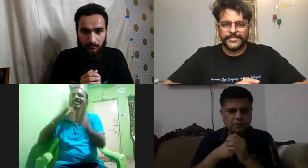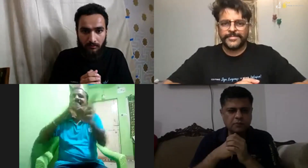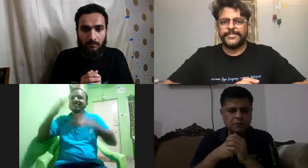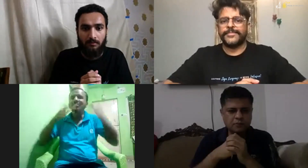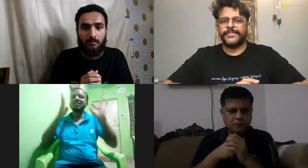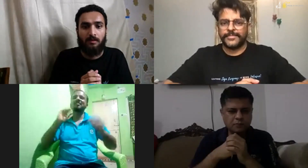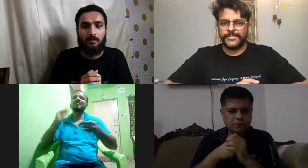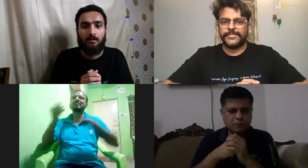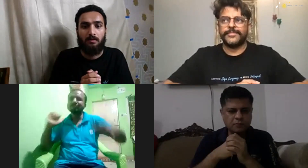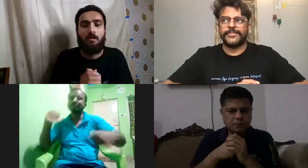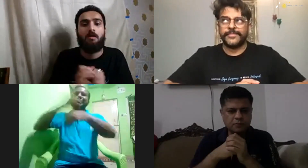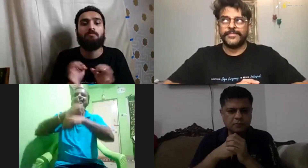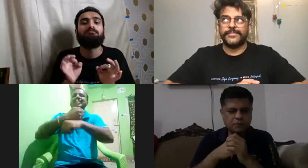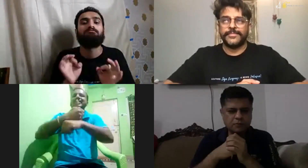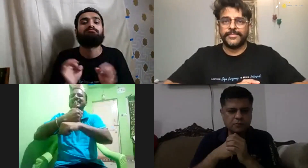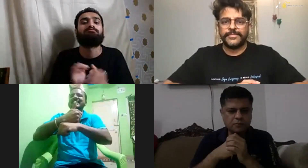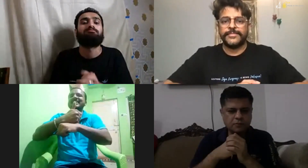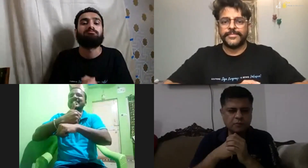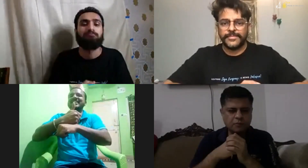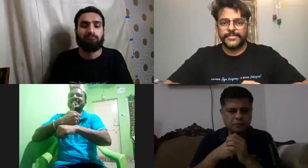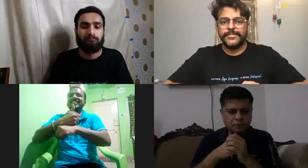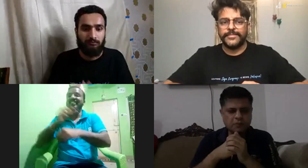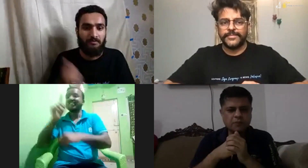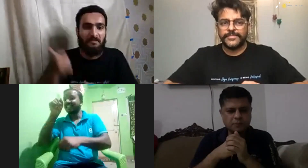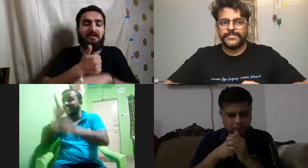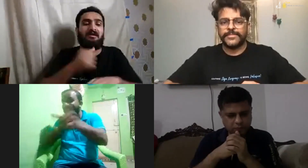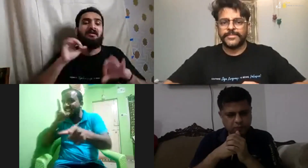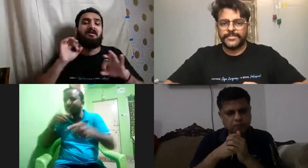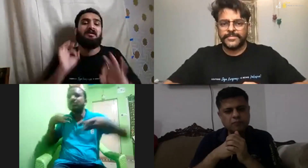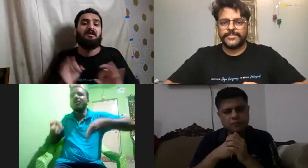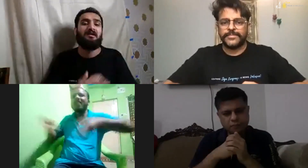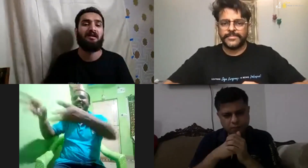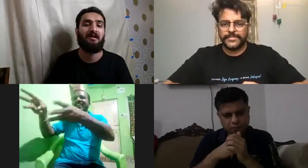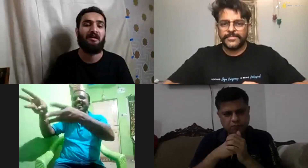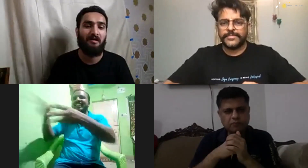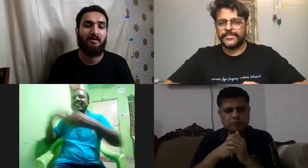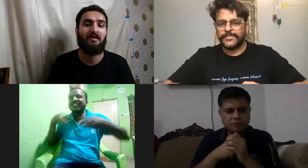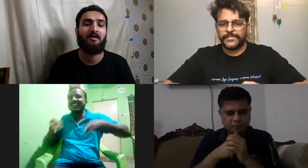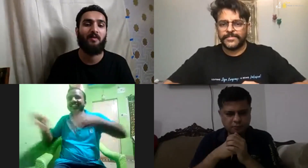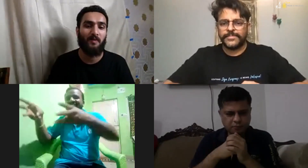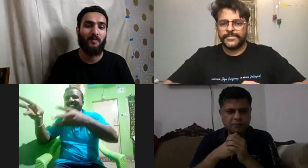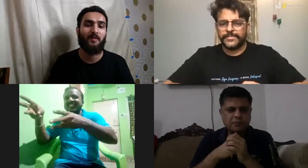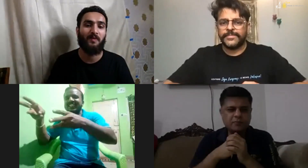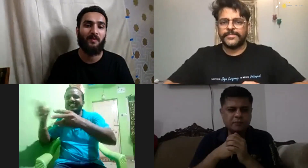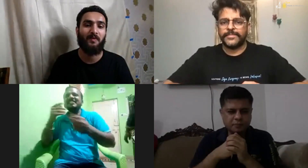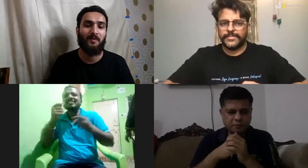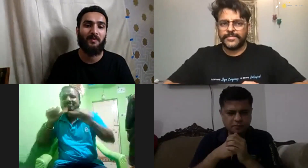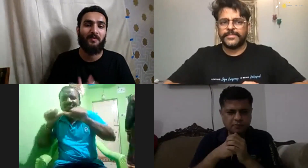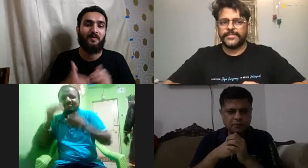be coming and buying things from me. So that's why I thought that, okay, I will be starting up this business.